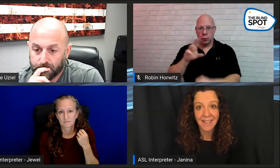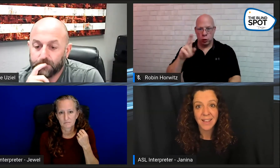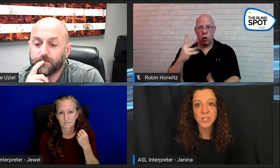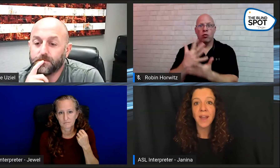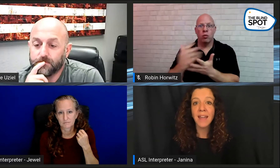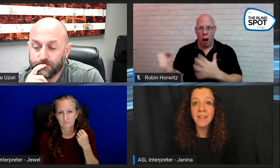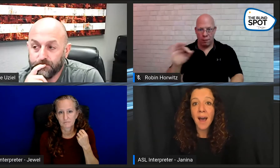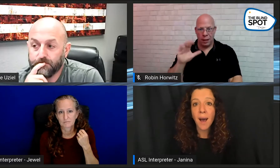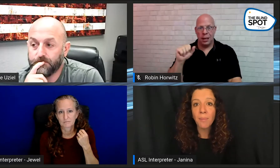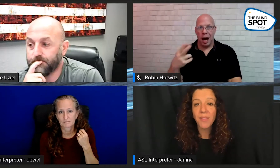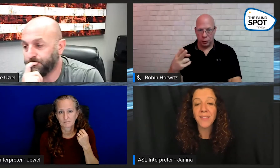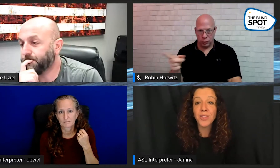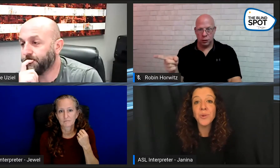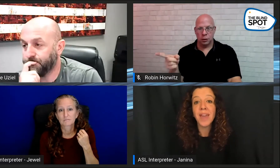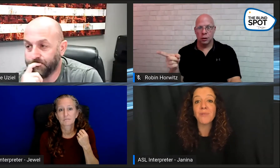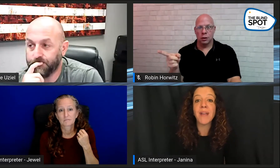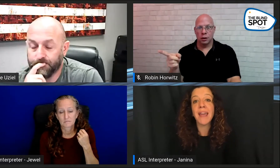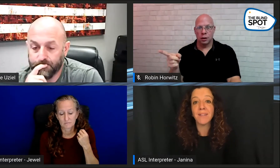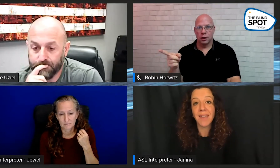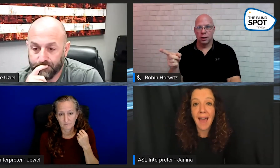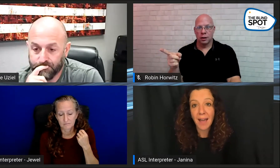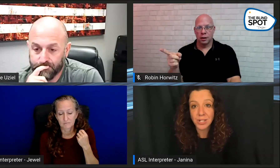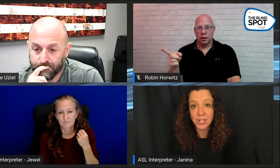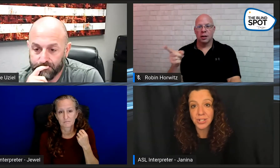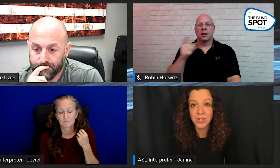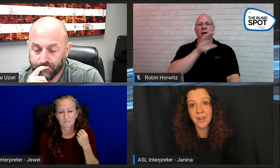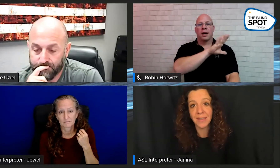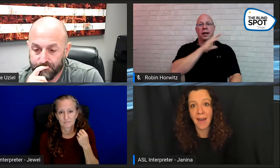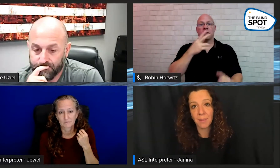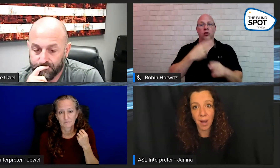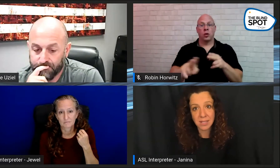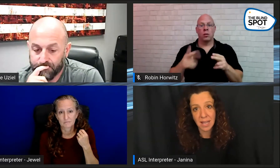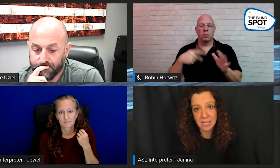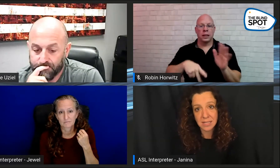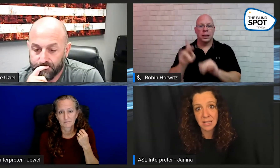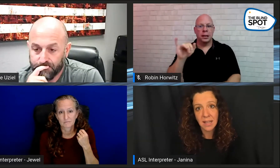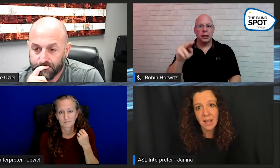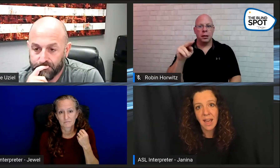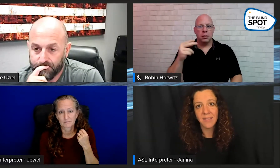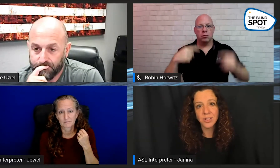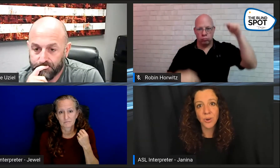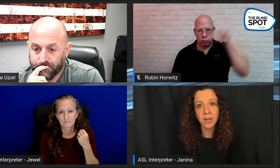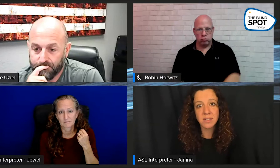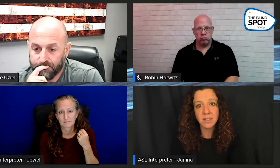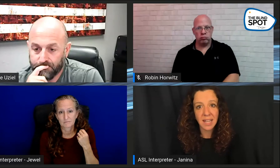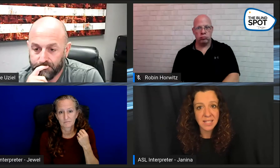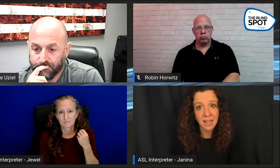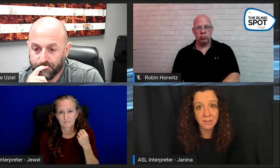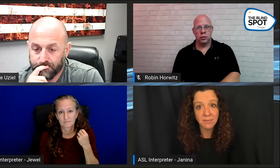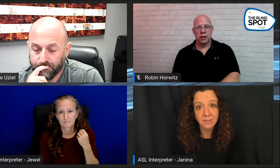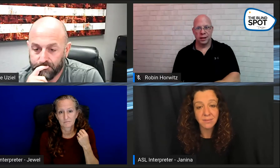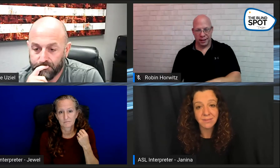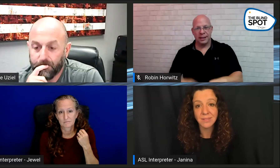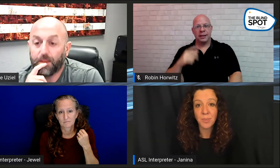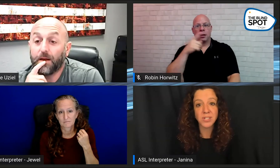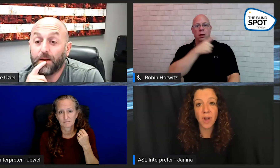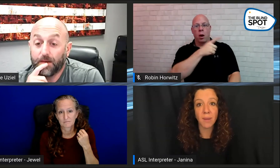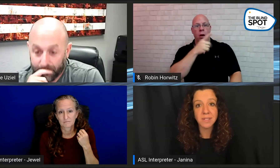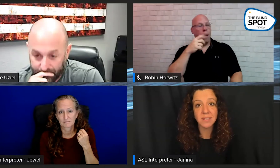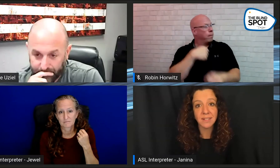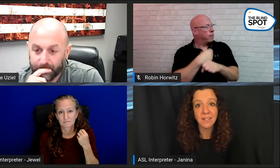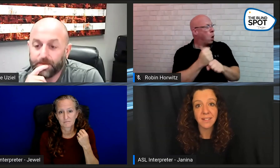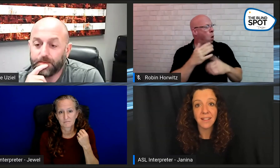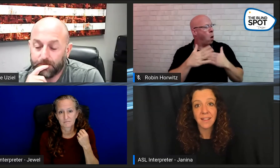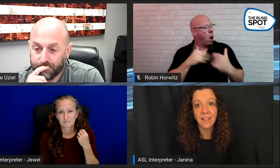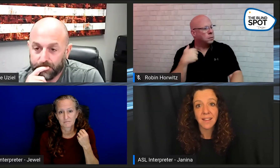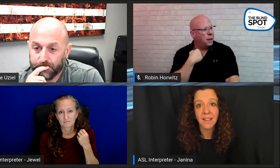UK. So it ended up that the UK ran out of cash during that process, and the short kicked in. The price